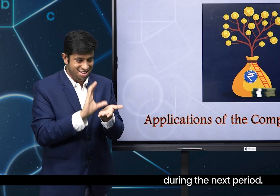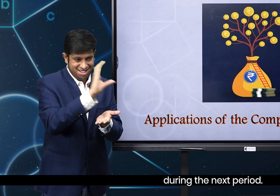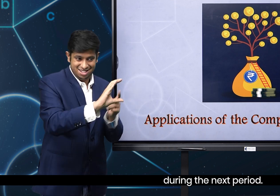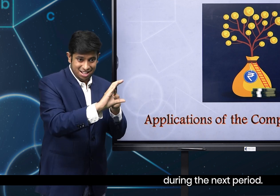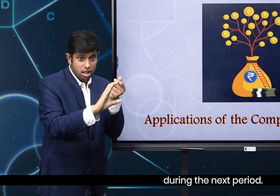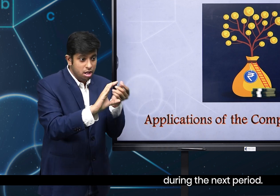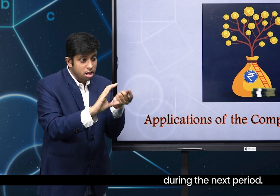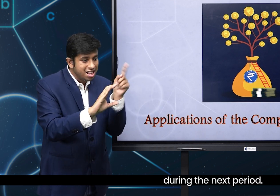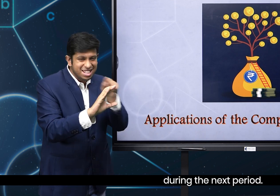period.